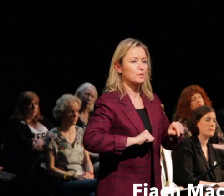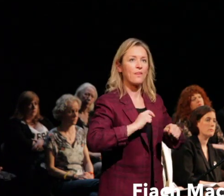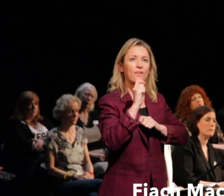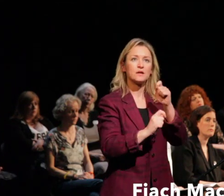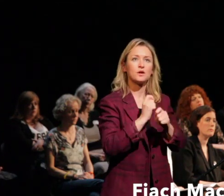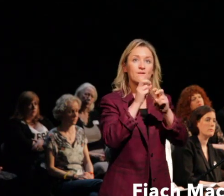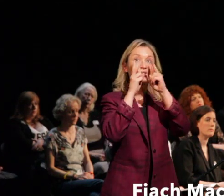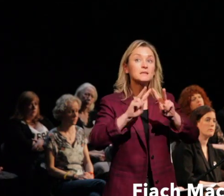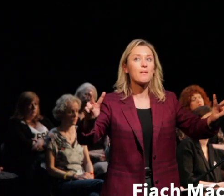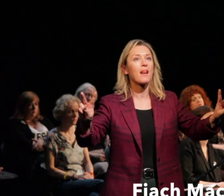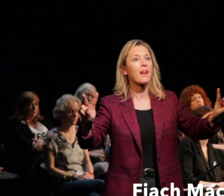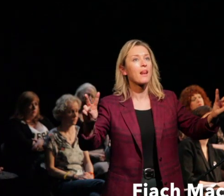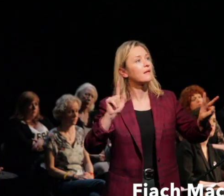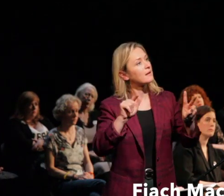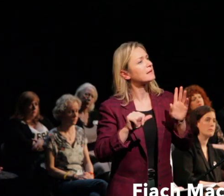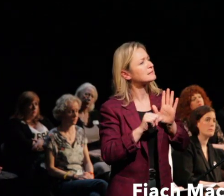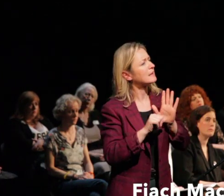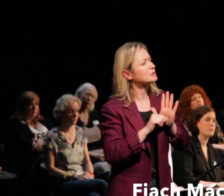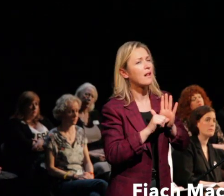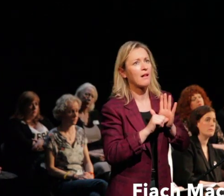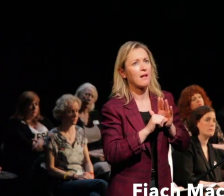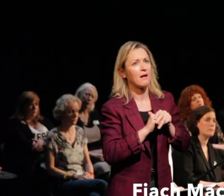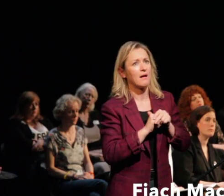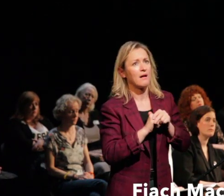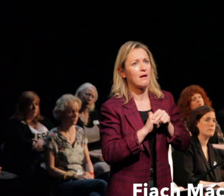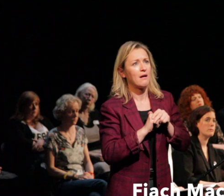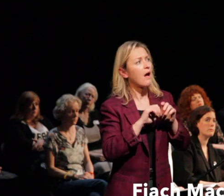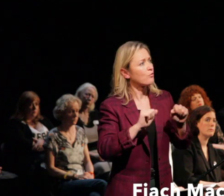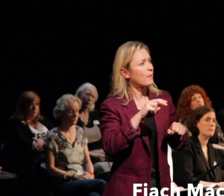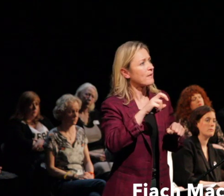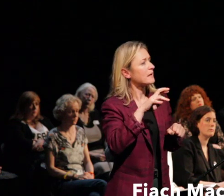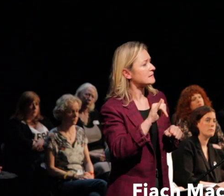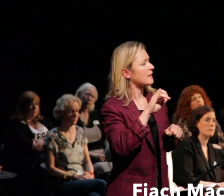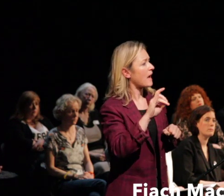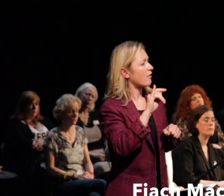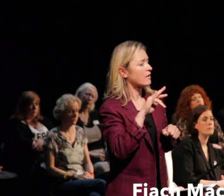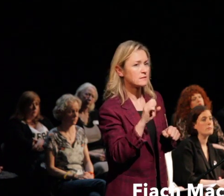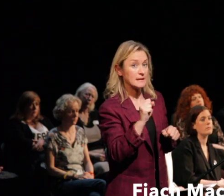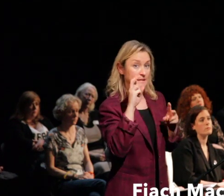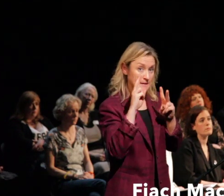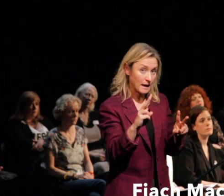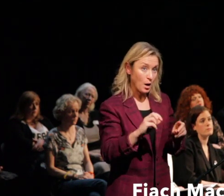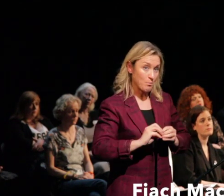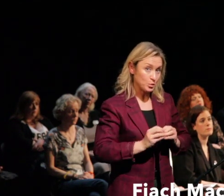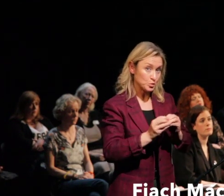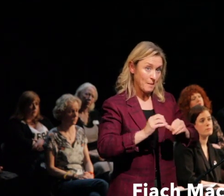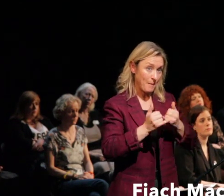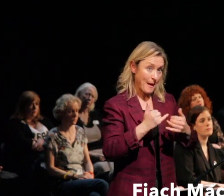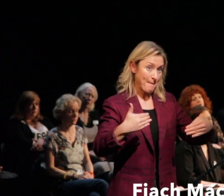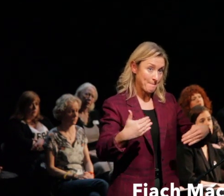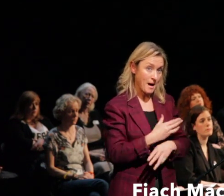what is essential here, and I agree with what Nancy Harris has said. Seeing and producing plays by women on both the stage of the National